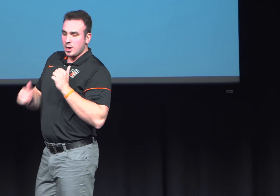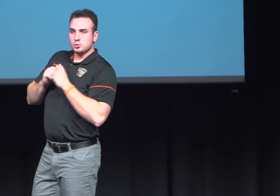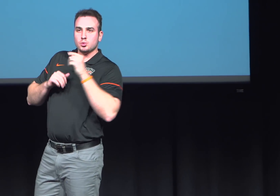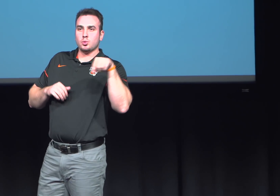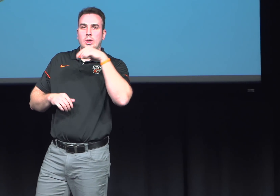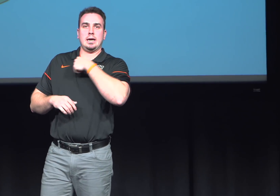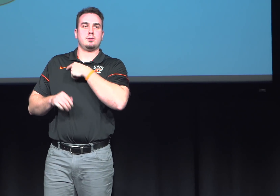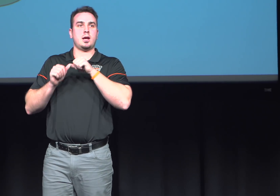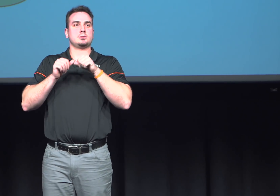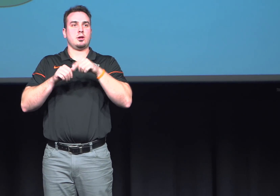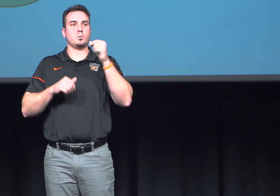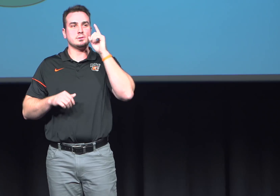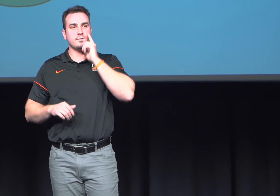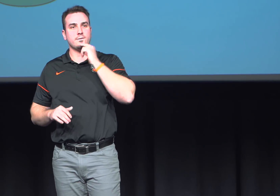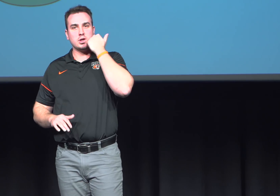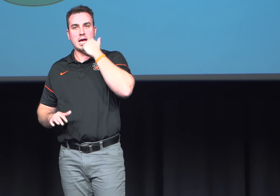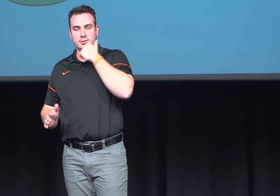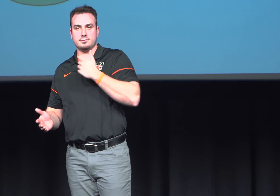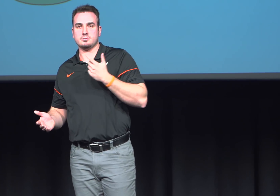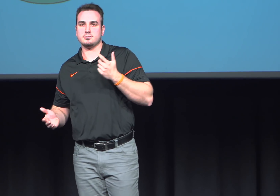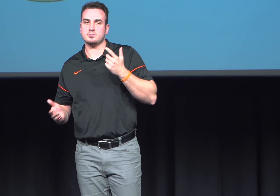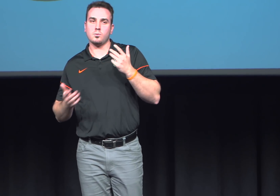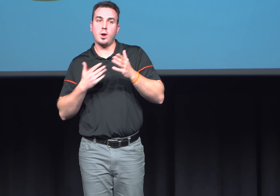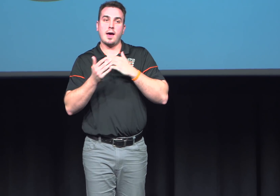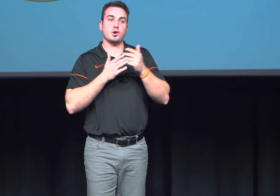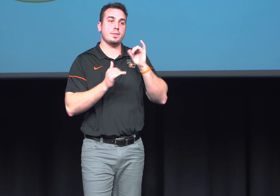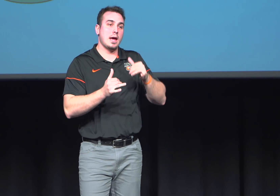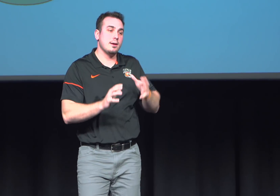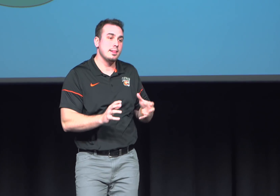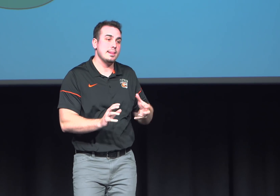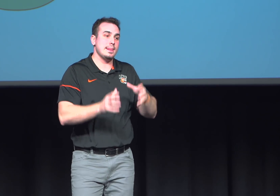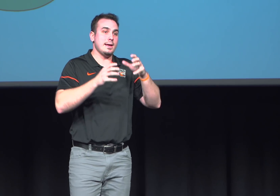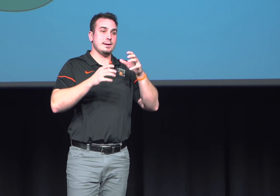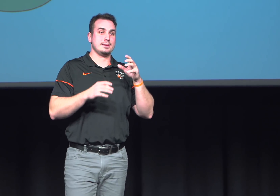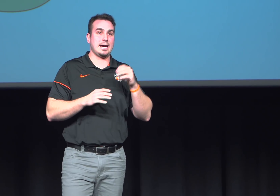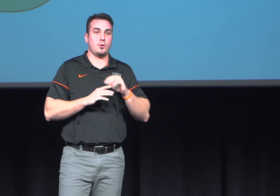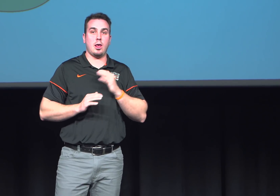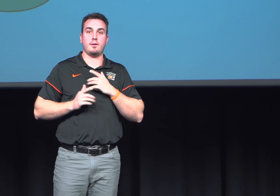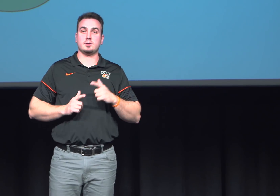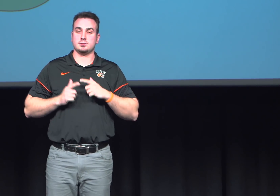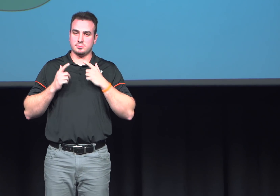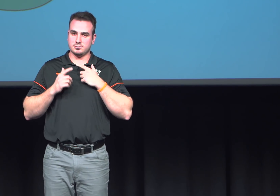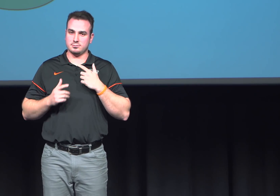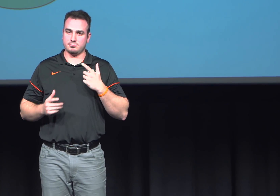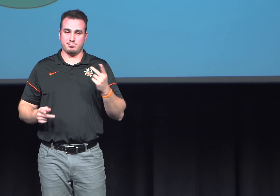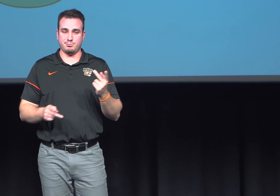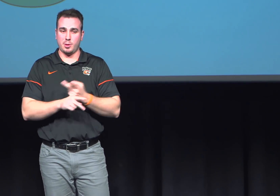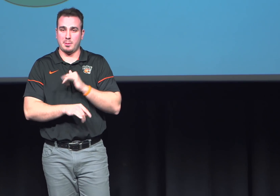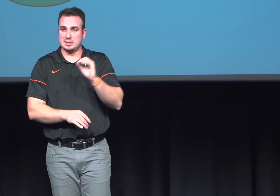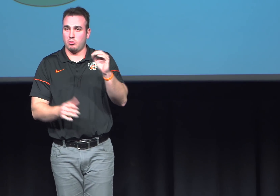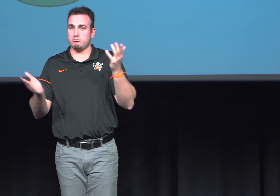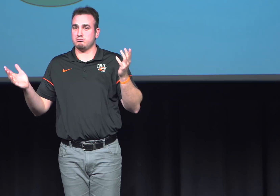So how can we constantly go deaf every day? When things start to kick up a little bit of dust, just multiply by